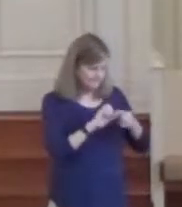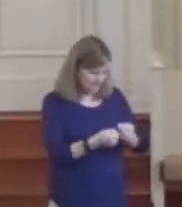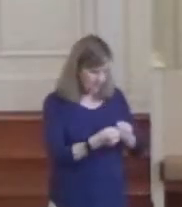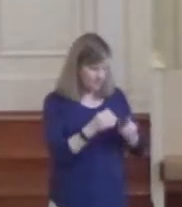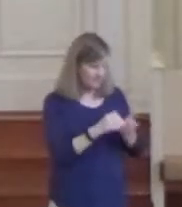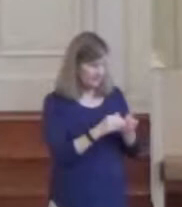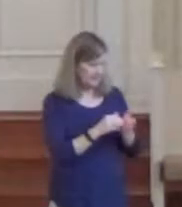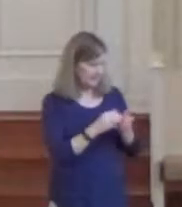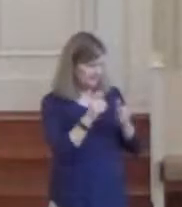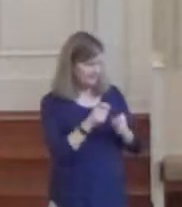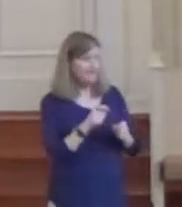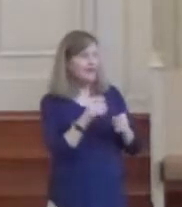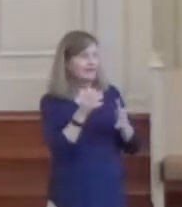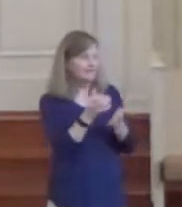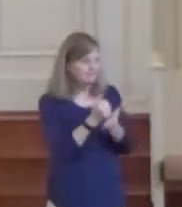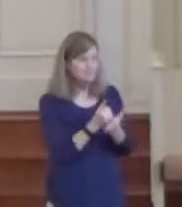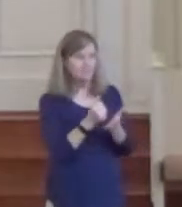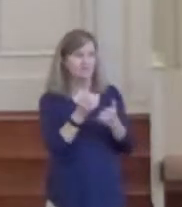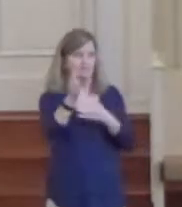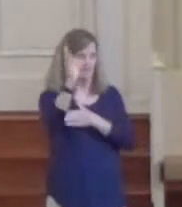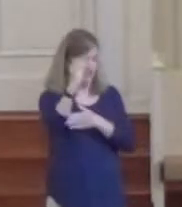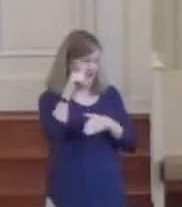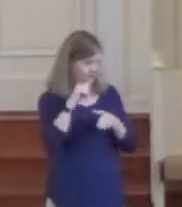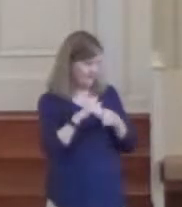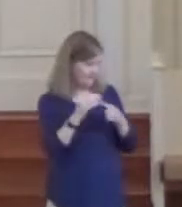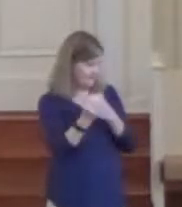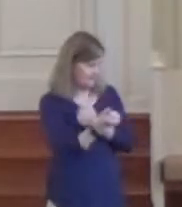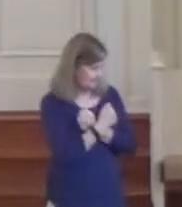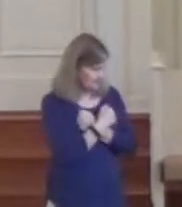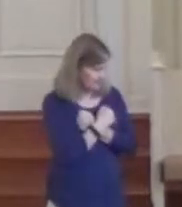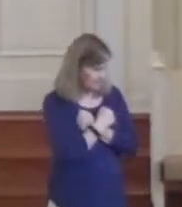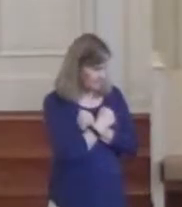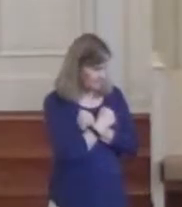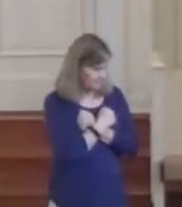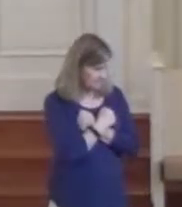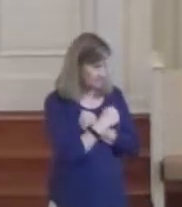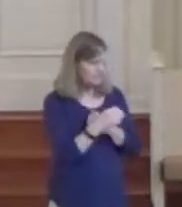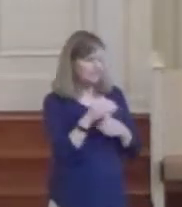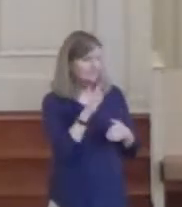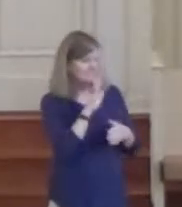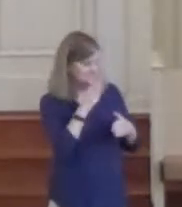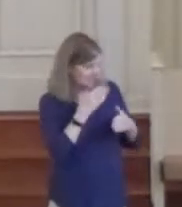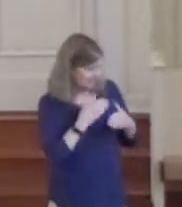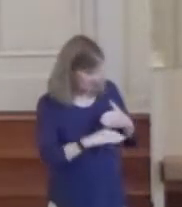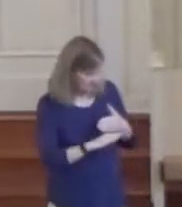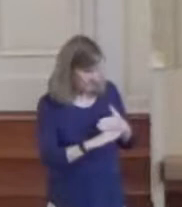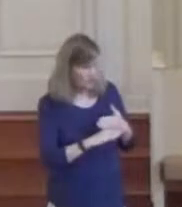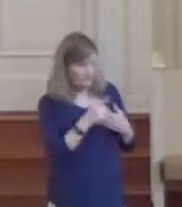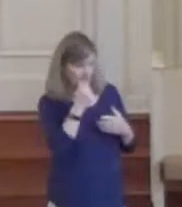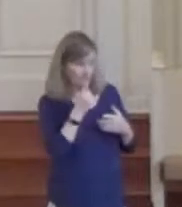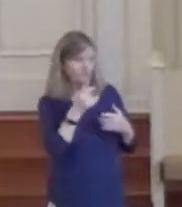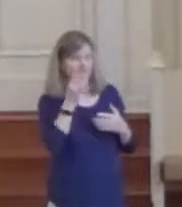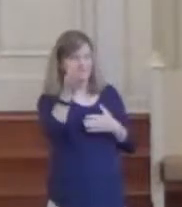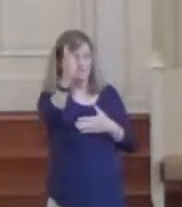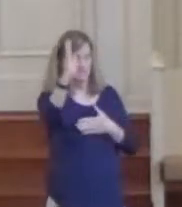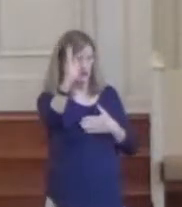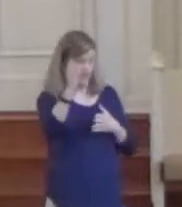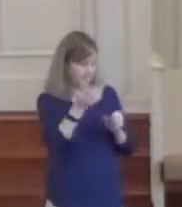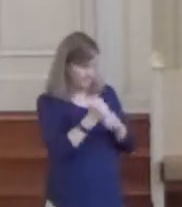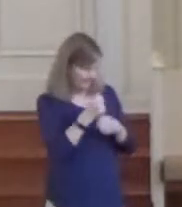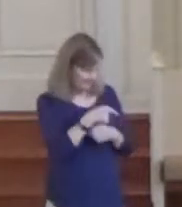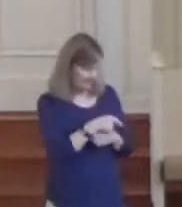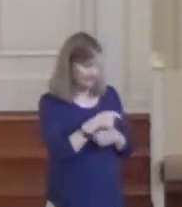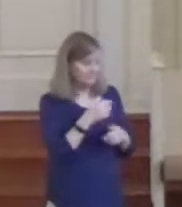to pour into their wounds and to make them whole. It's their birthright by virtue of being a good creation of God made in the